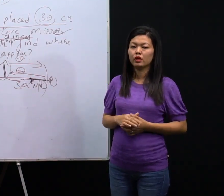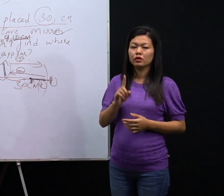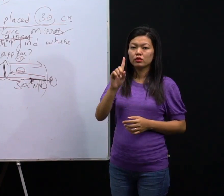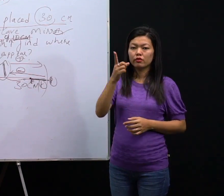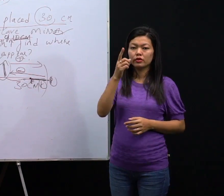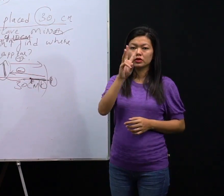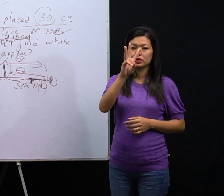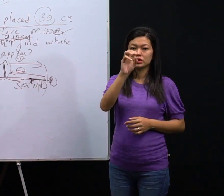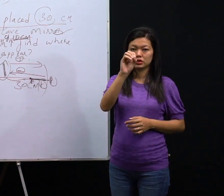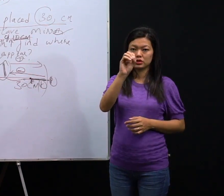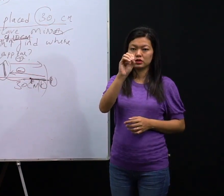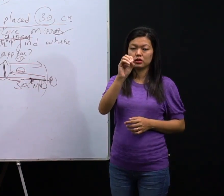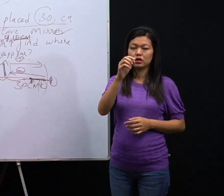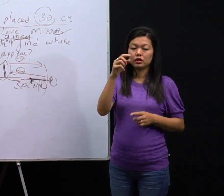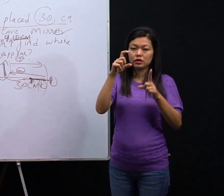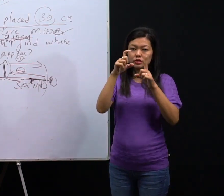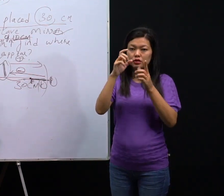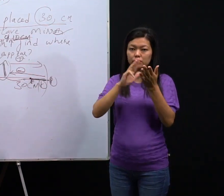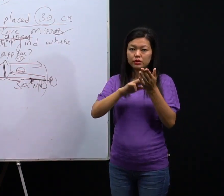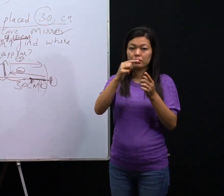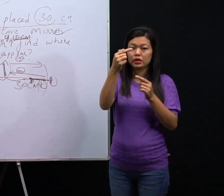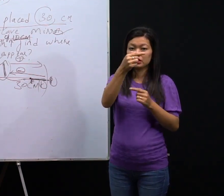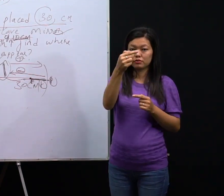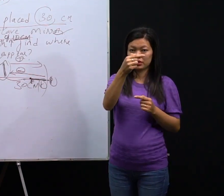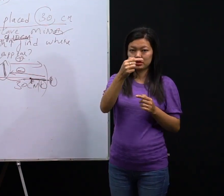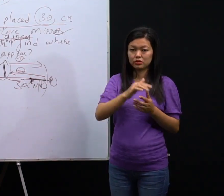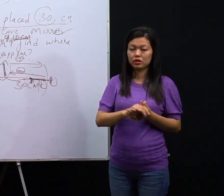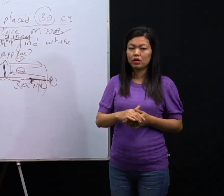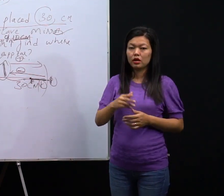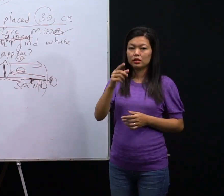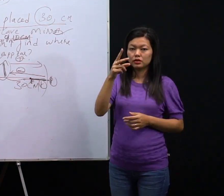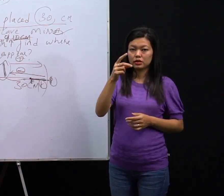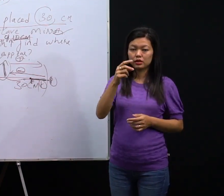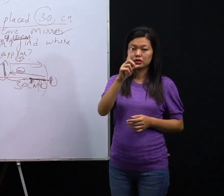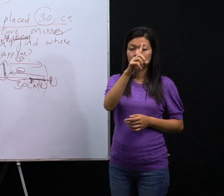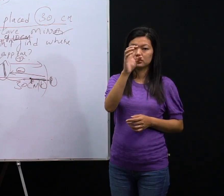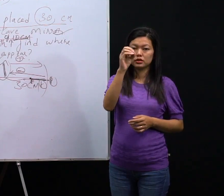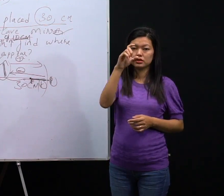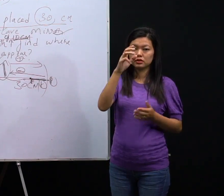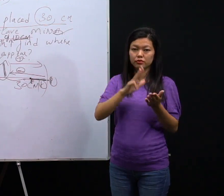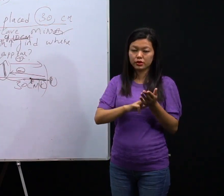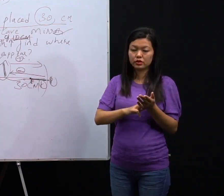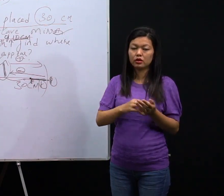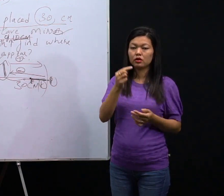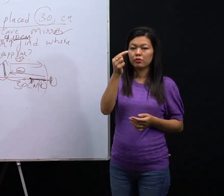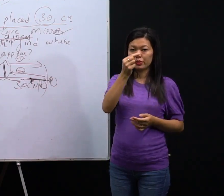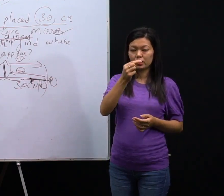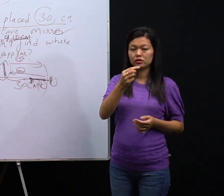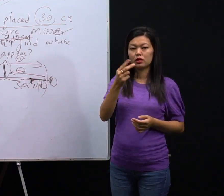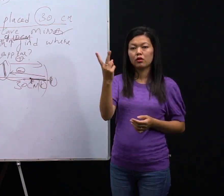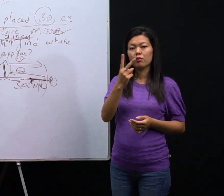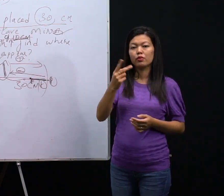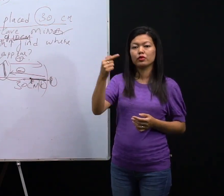for the object distance, and for the focal length we have minus 10 centimeter. Clear? And the reason that I've already